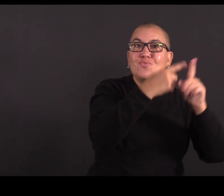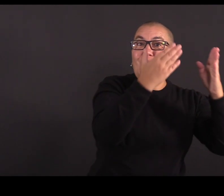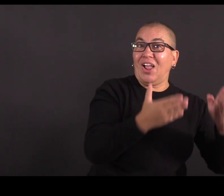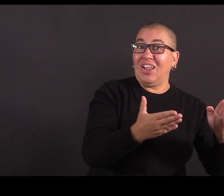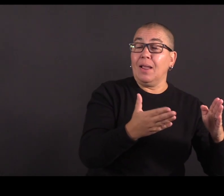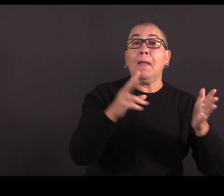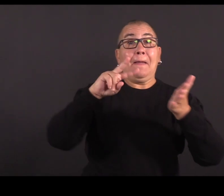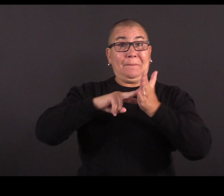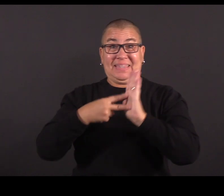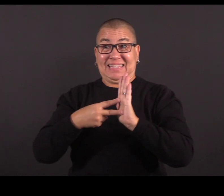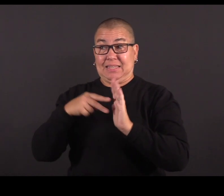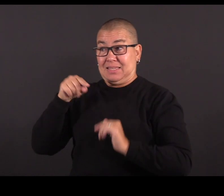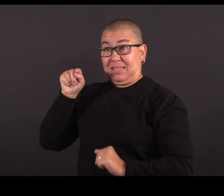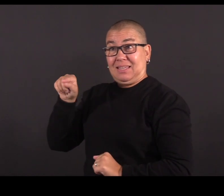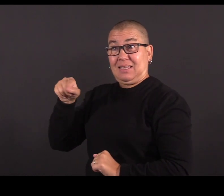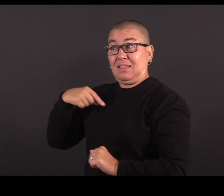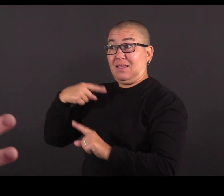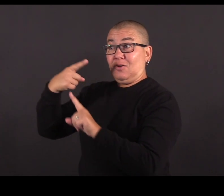with them.